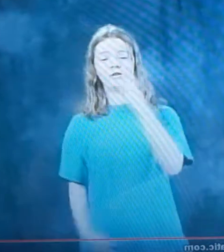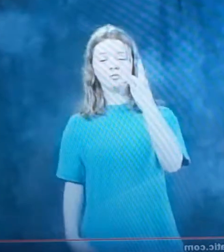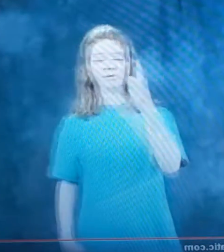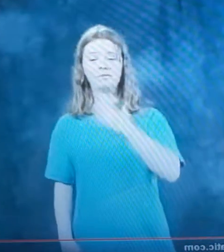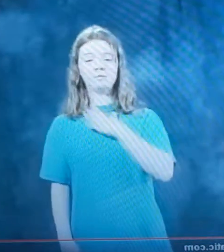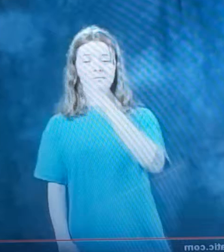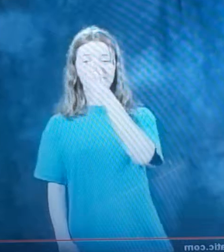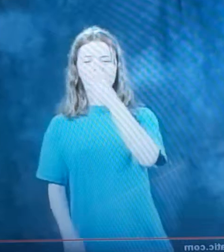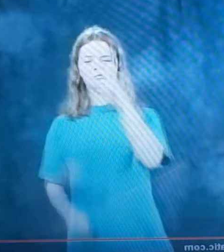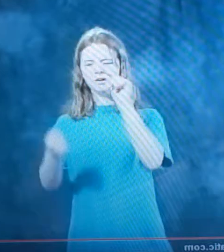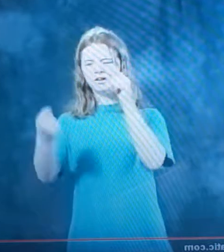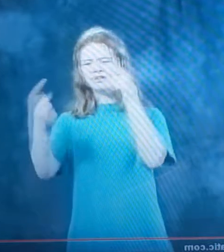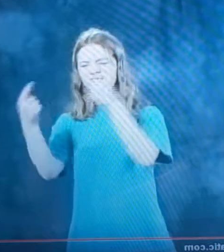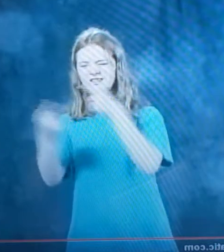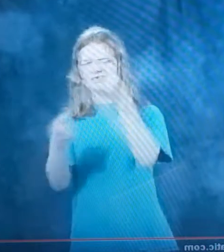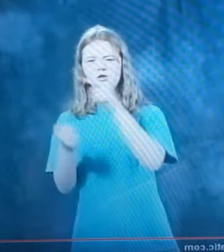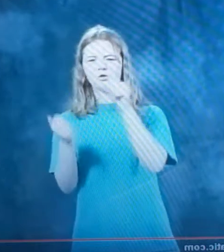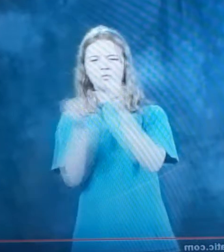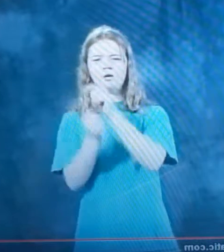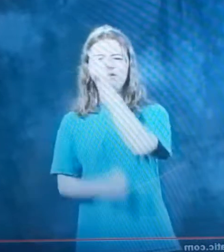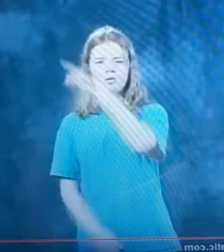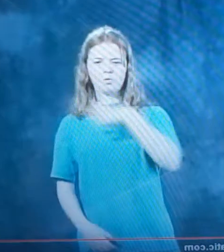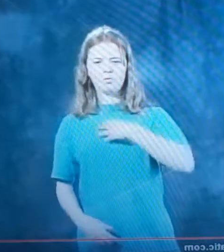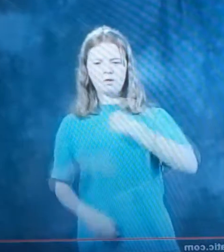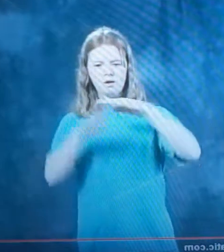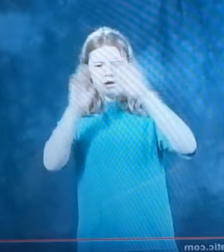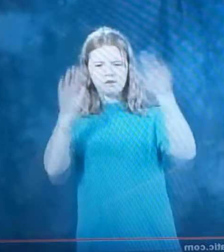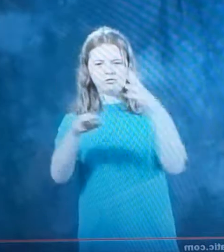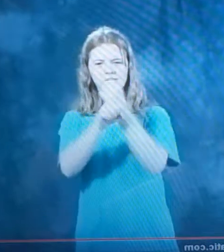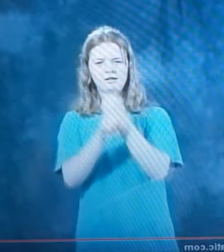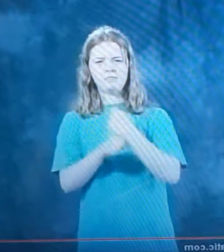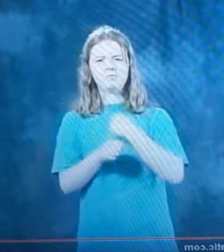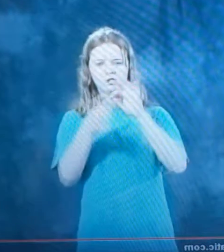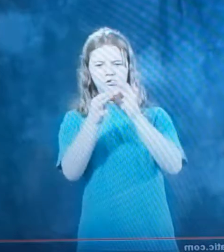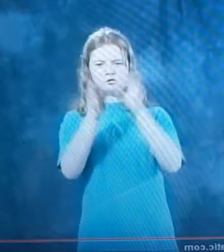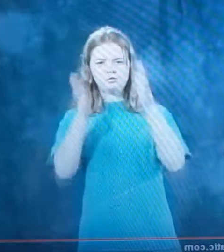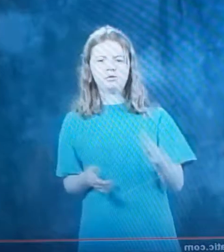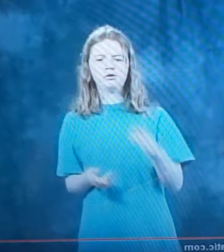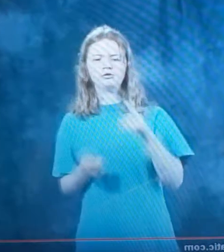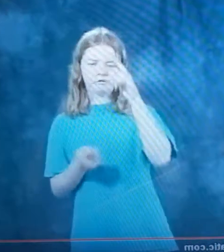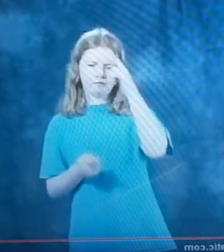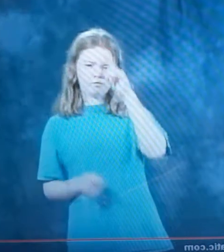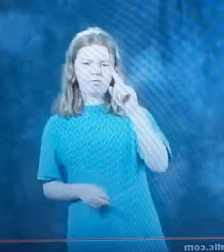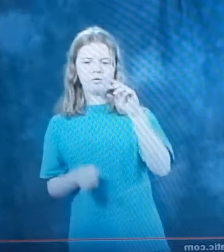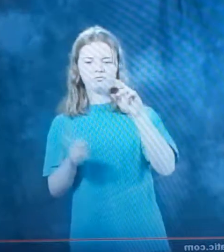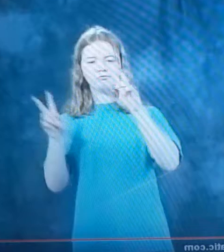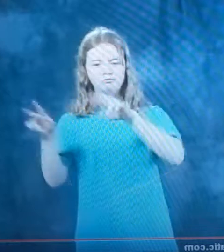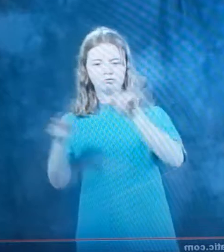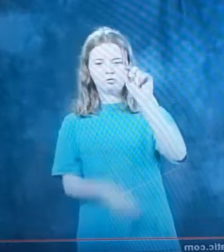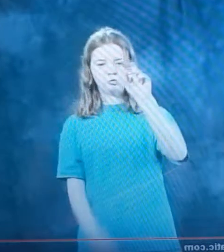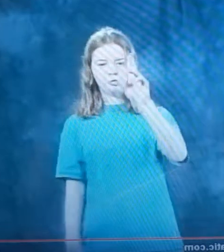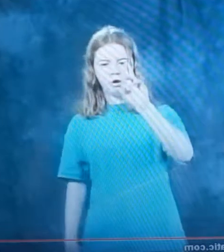Well, the irony is that my mom, she went to the White House and she tried to get an interpreter for the tour